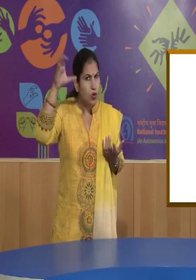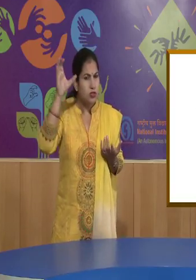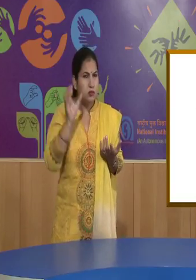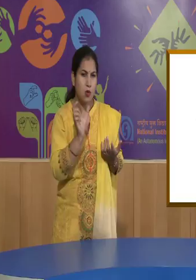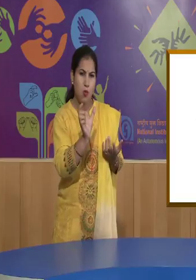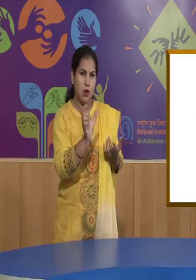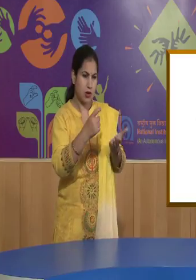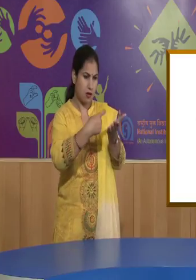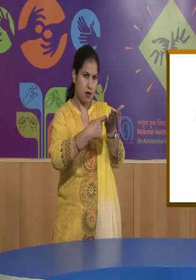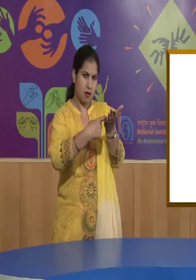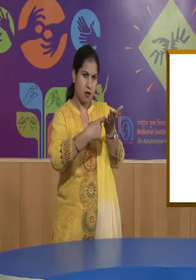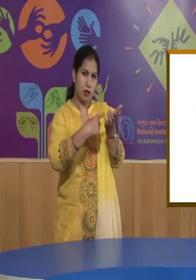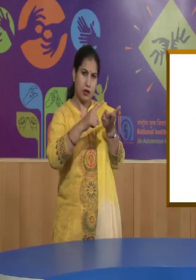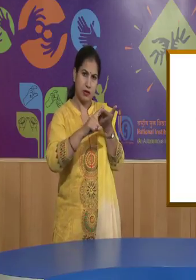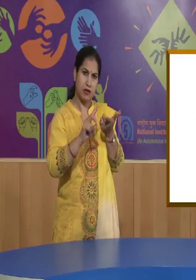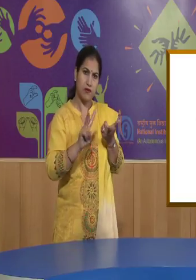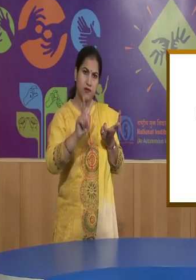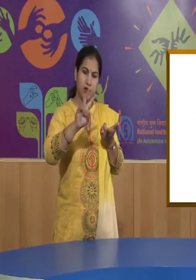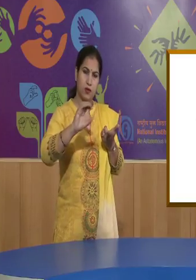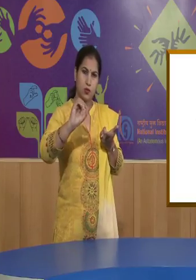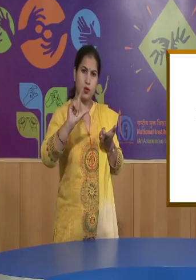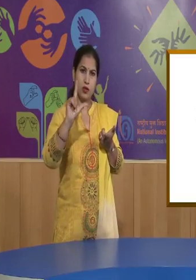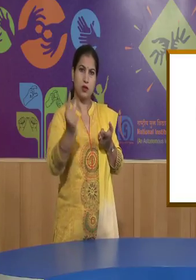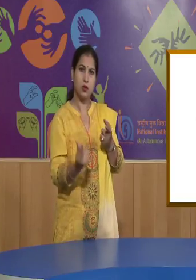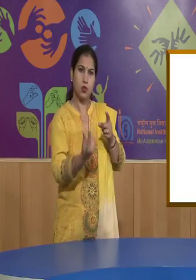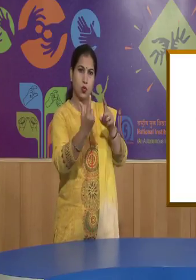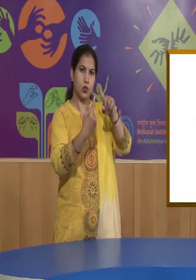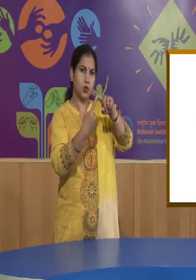Industrial Revolution in more detail.